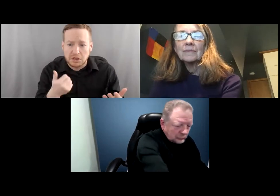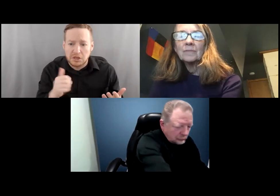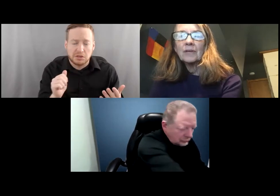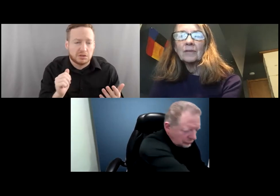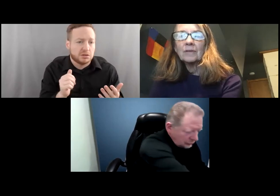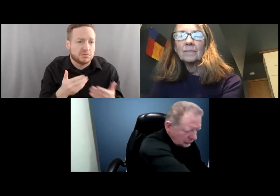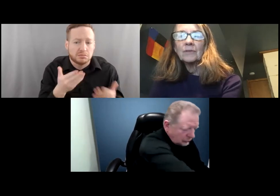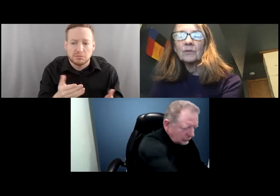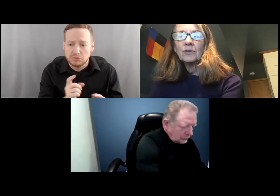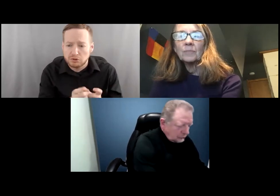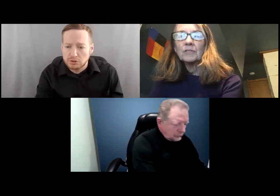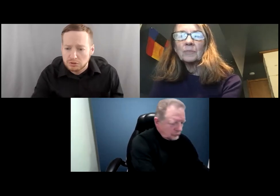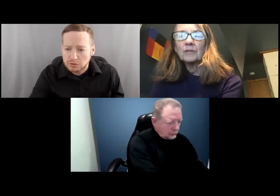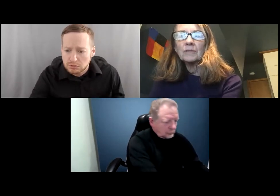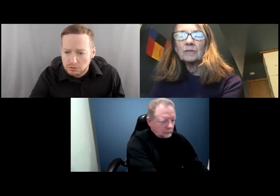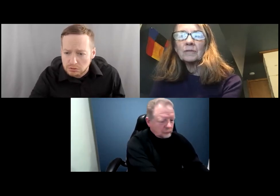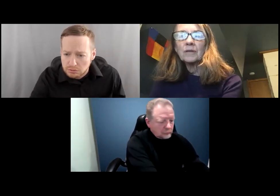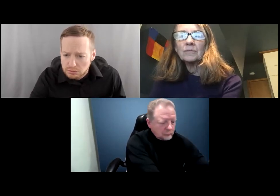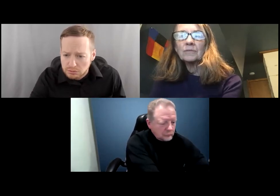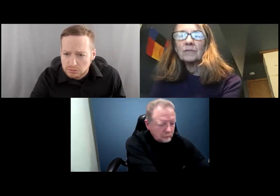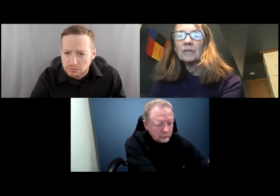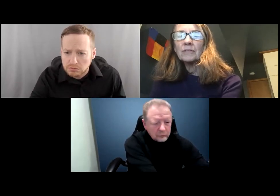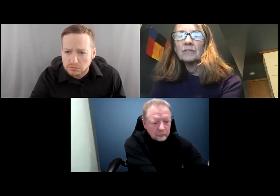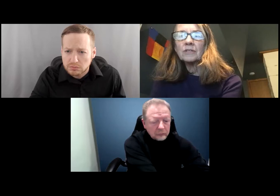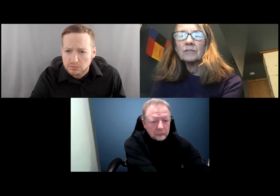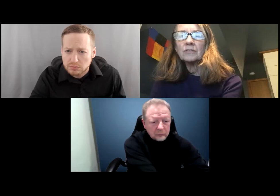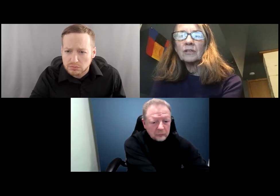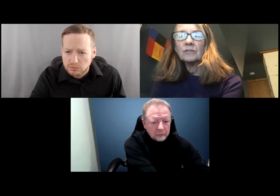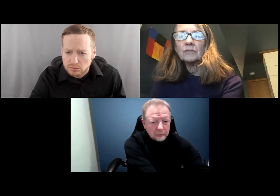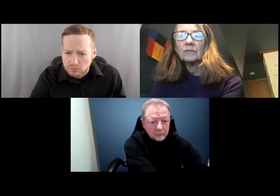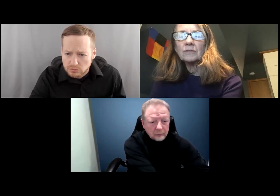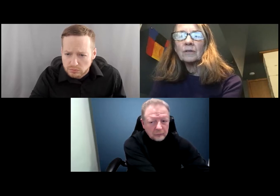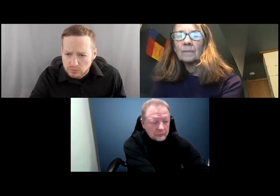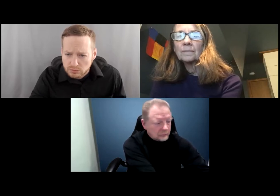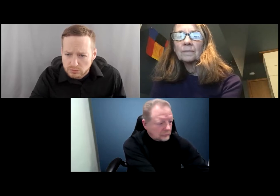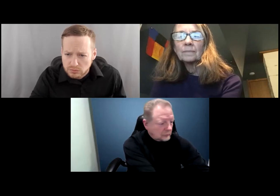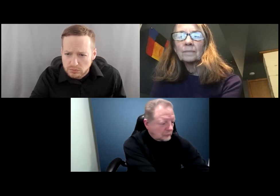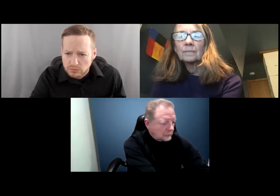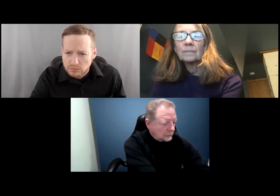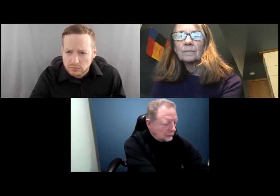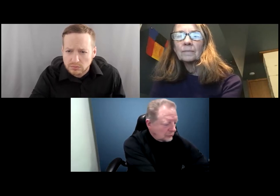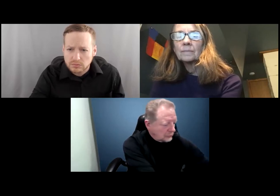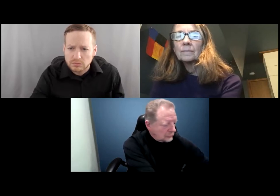It seems like there were no misspellings. I don't see any suggested changes.